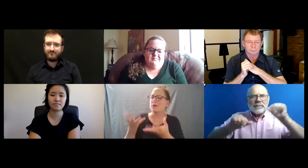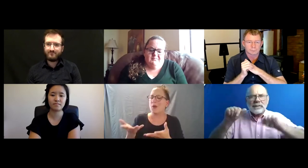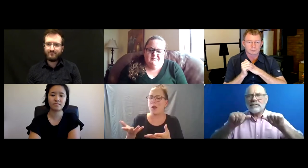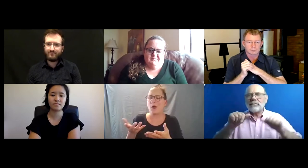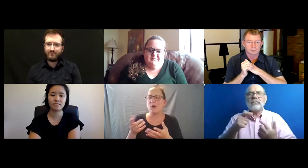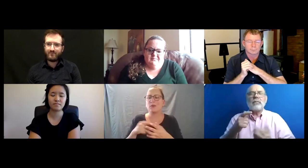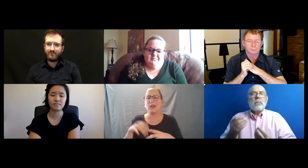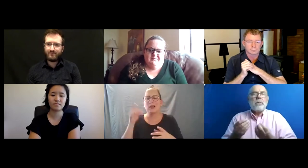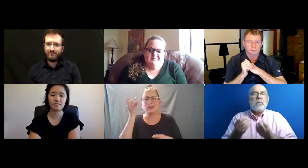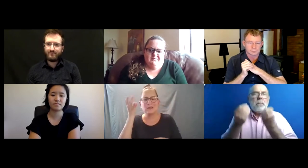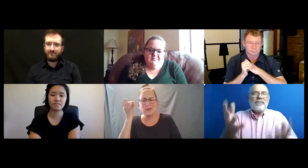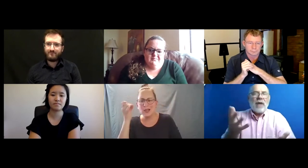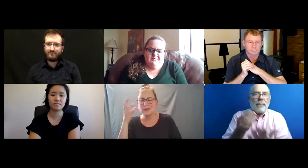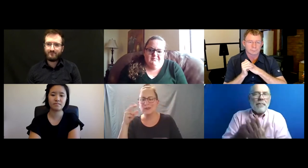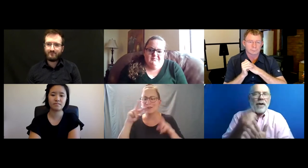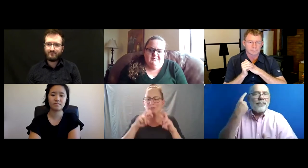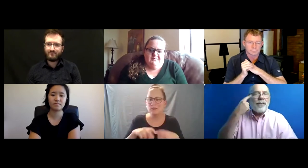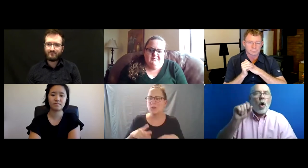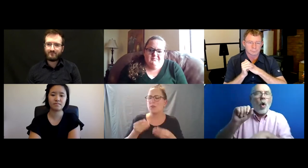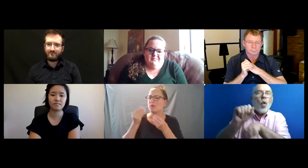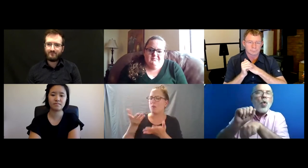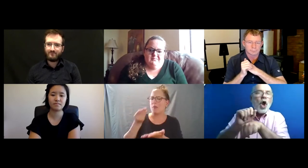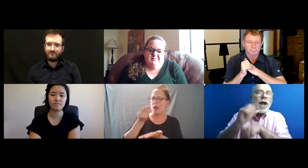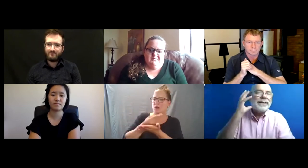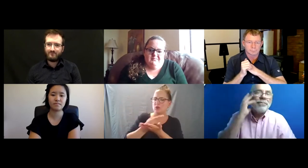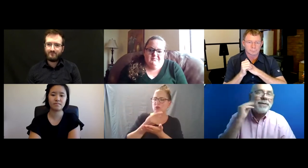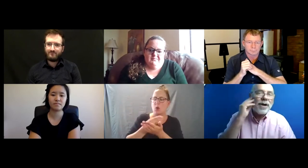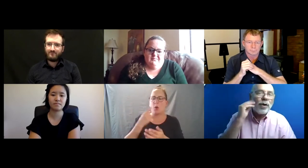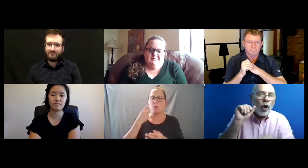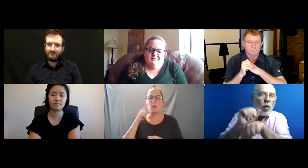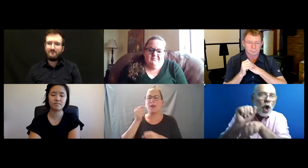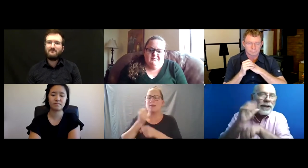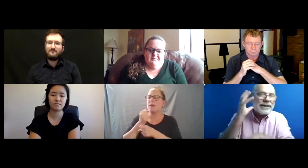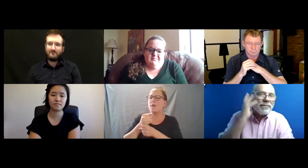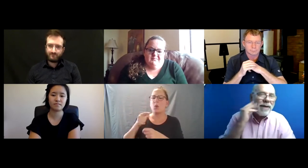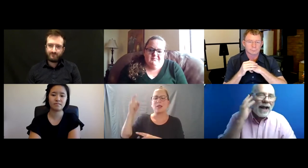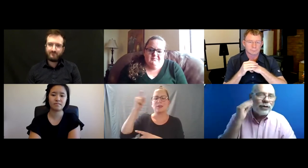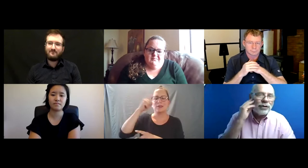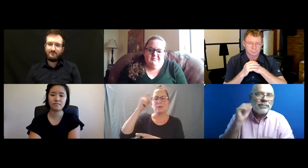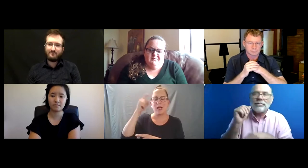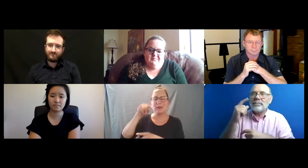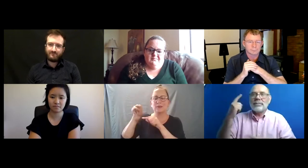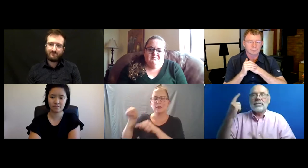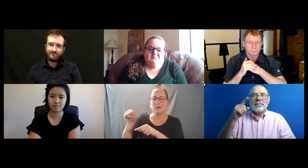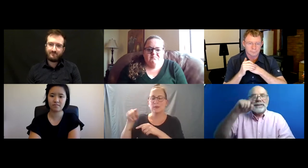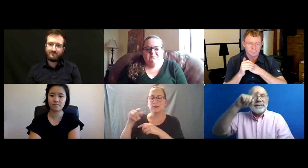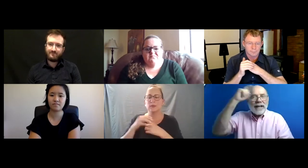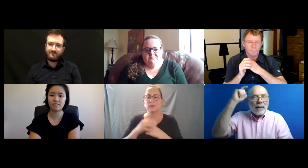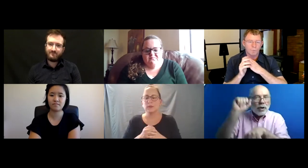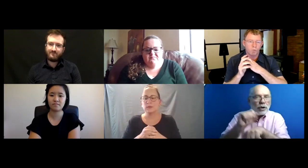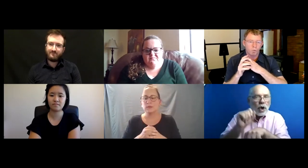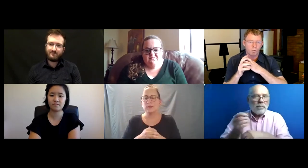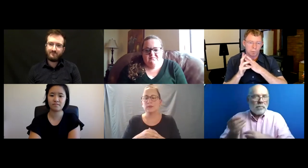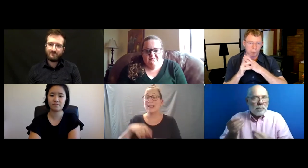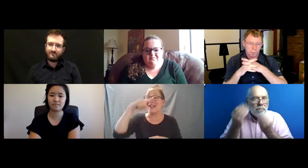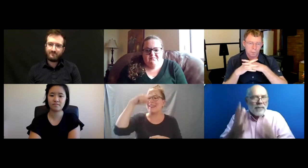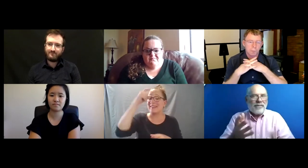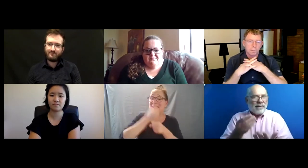training, assessments where needed, and funds for individuals to gain work experience, whether it be